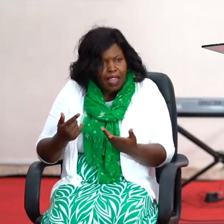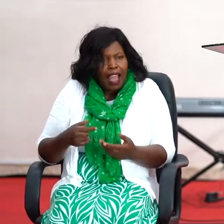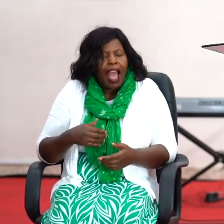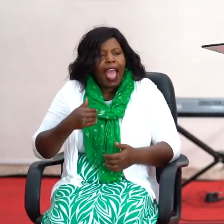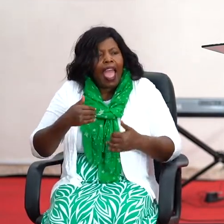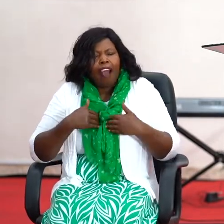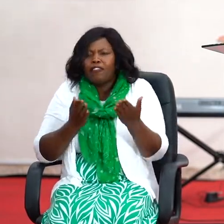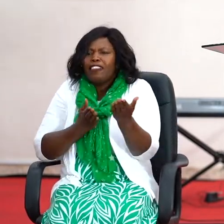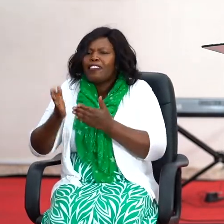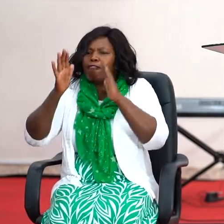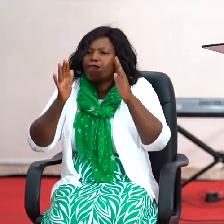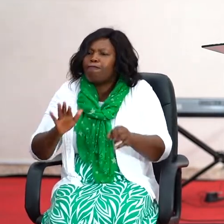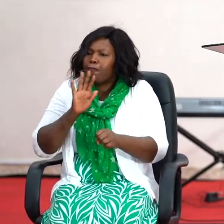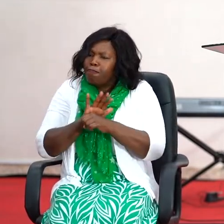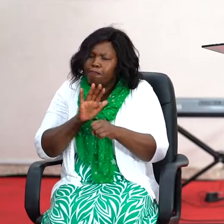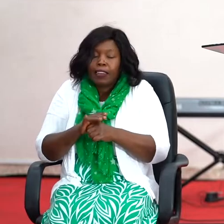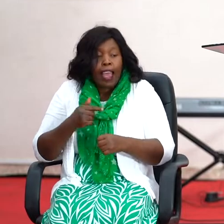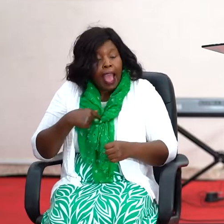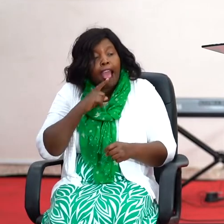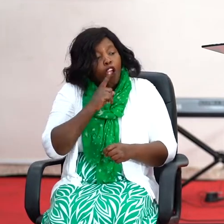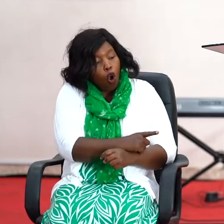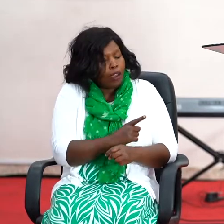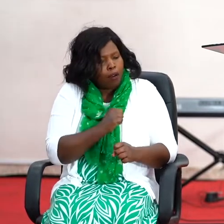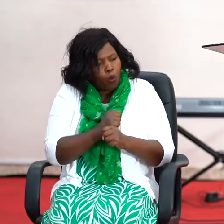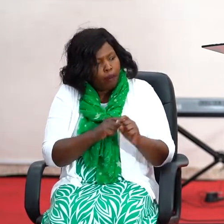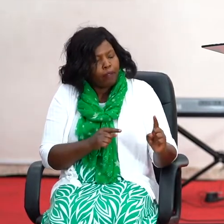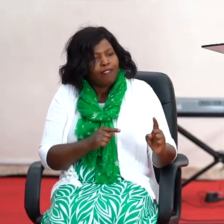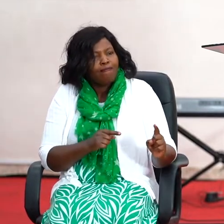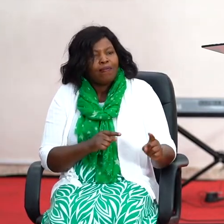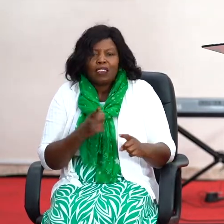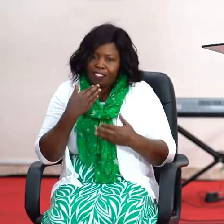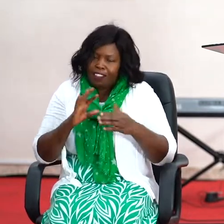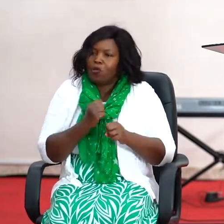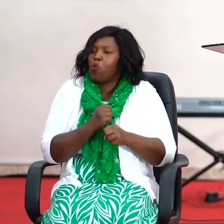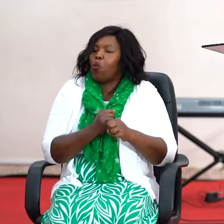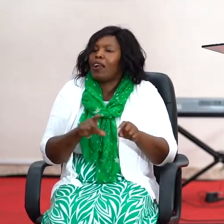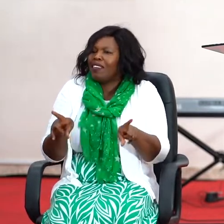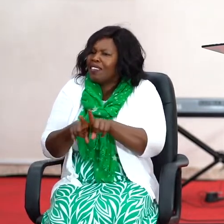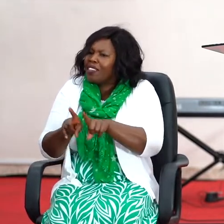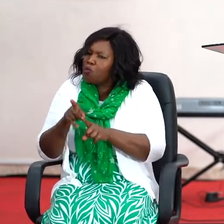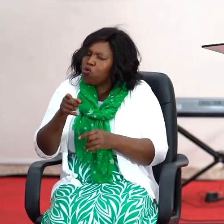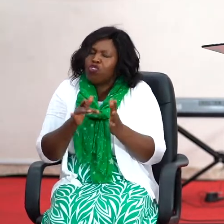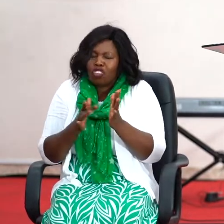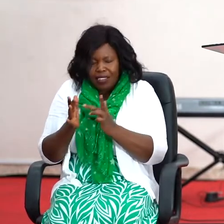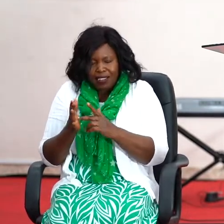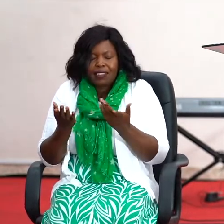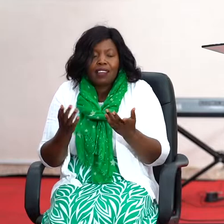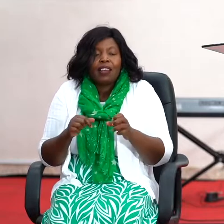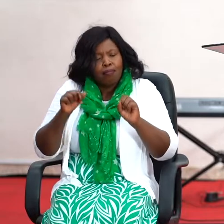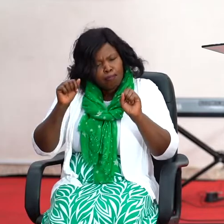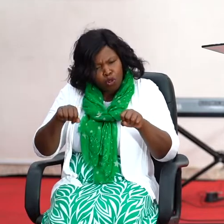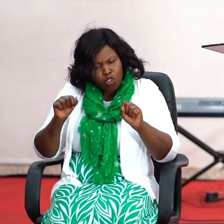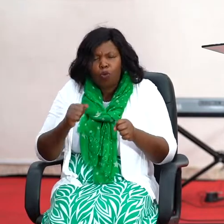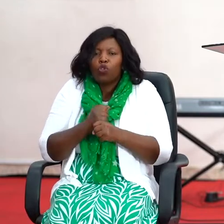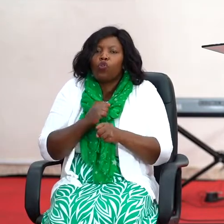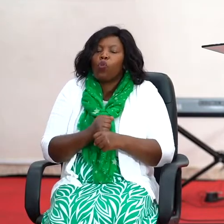even servants. I tell a servant, do this, and he does it." And that's the same way you, Jesus, you are able to do. And so